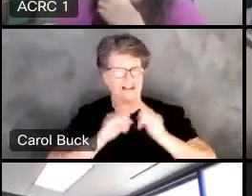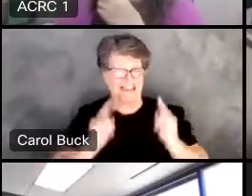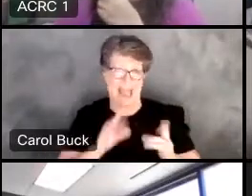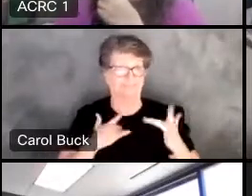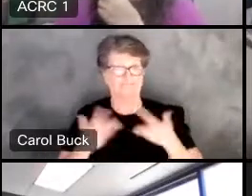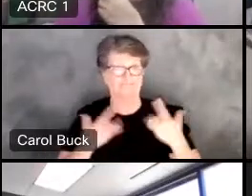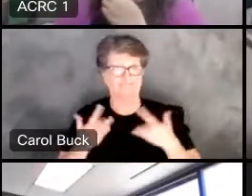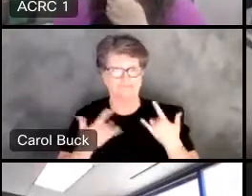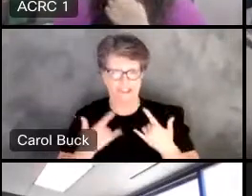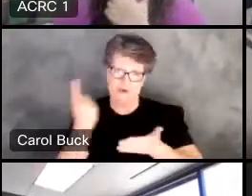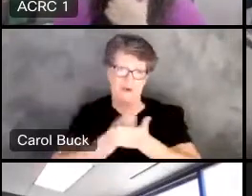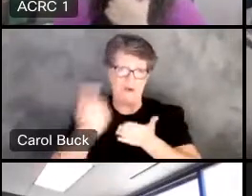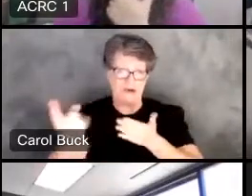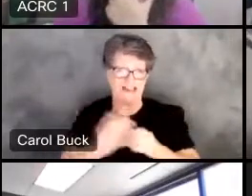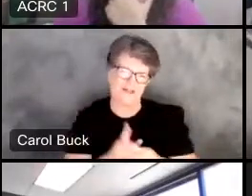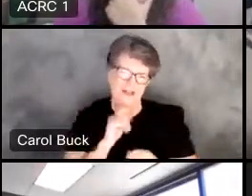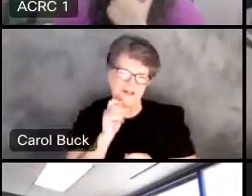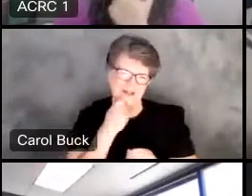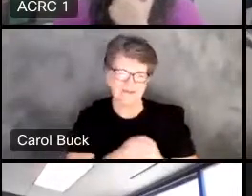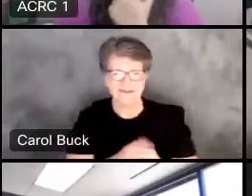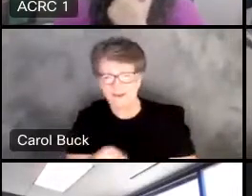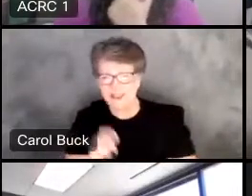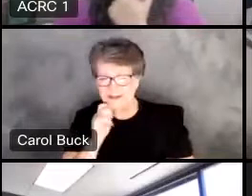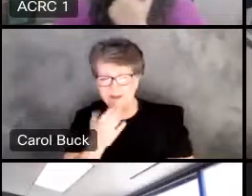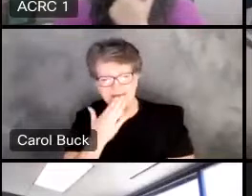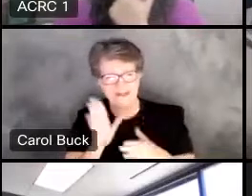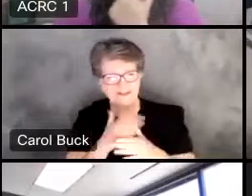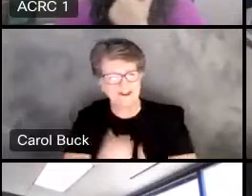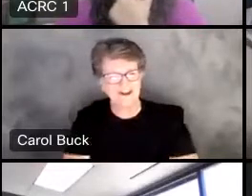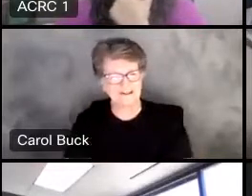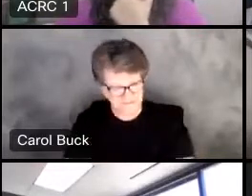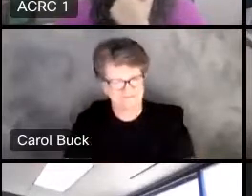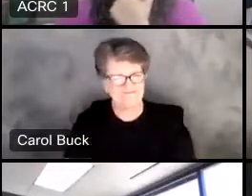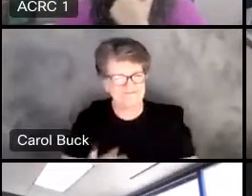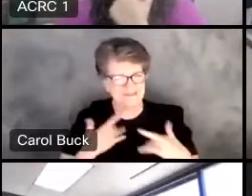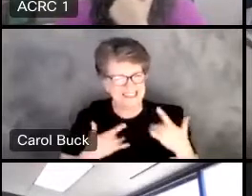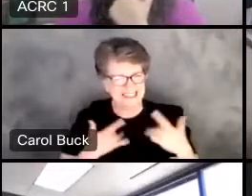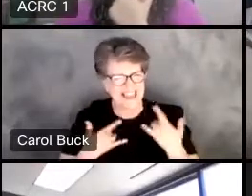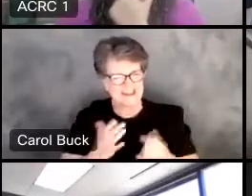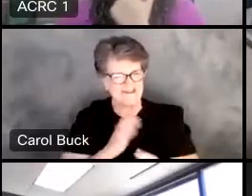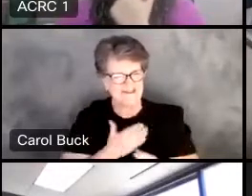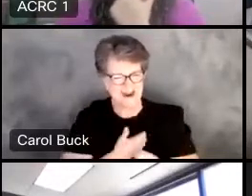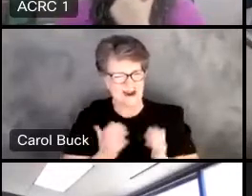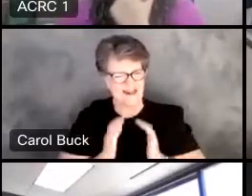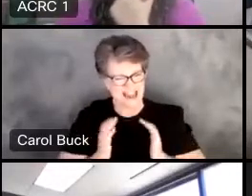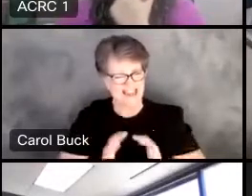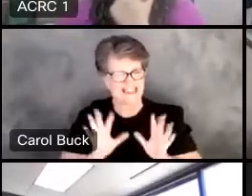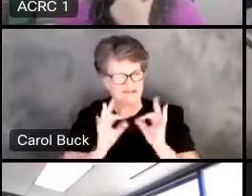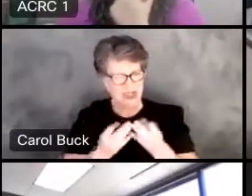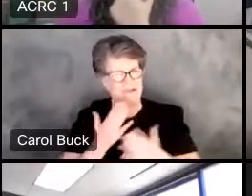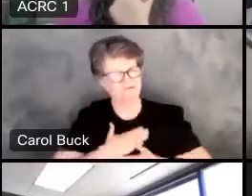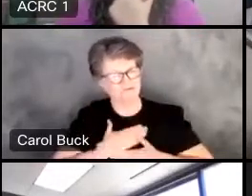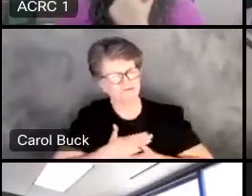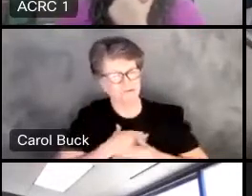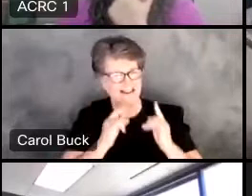cool. That is so cool. Thank you so much for sharing. I'm so excited for our clients and our families that this is